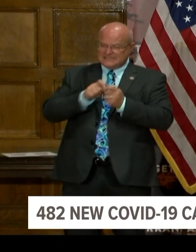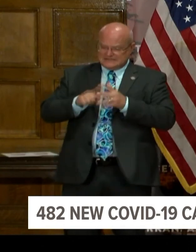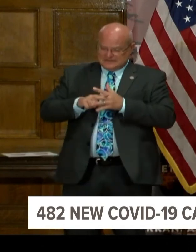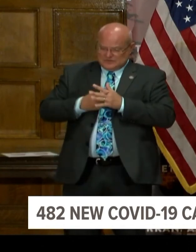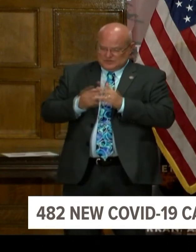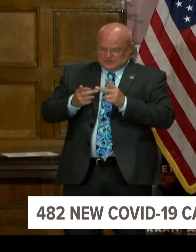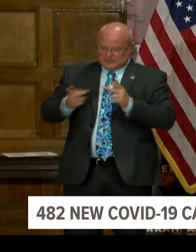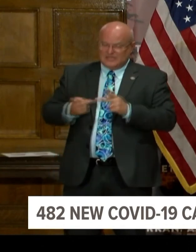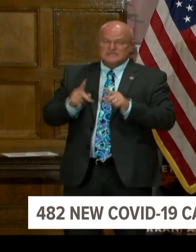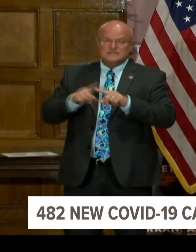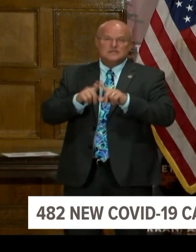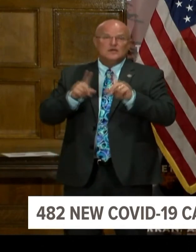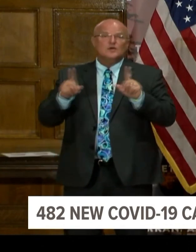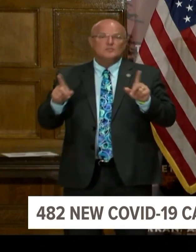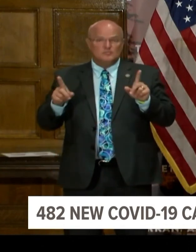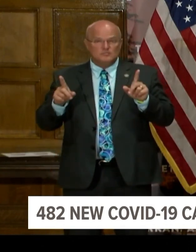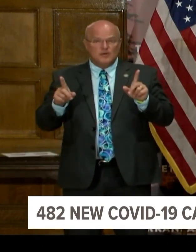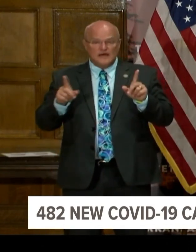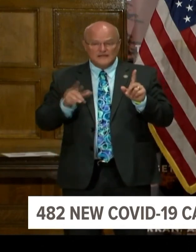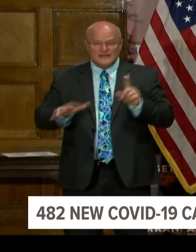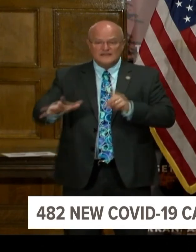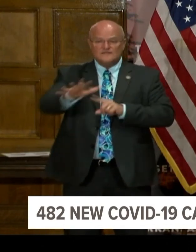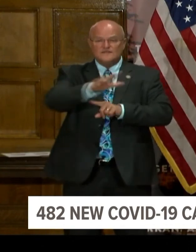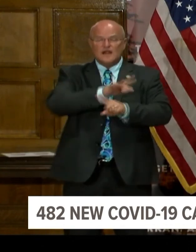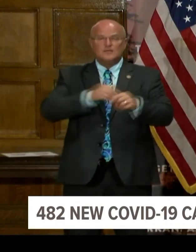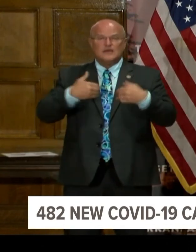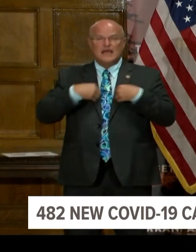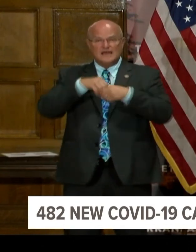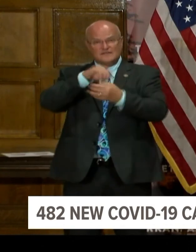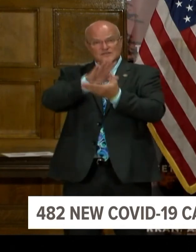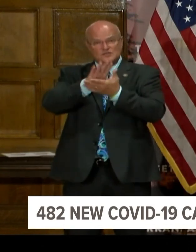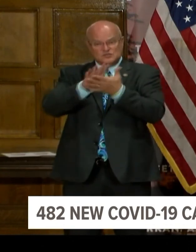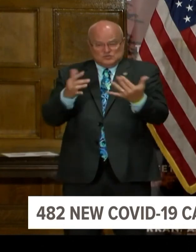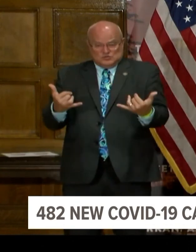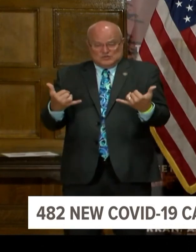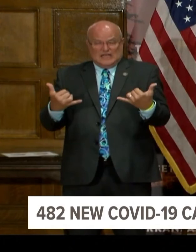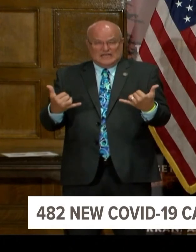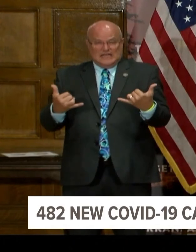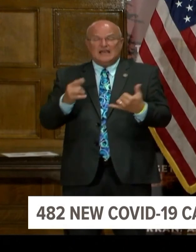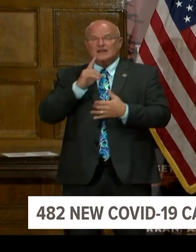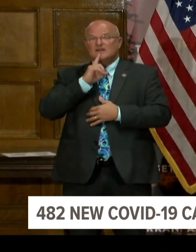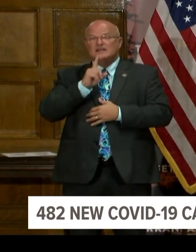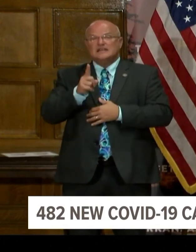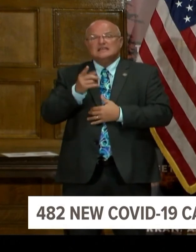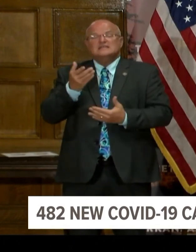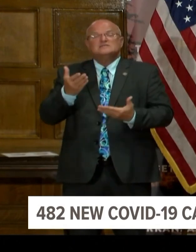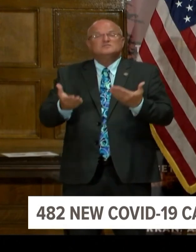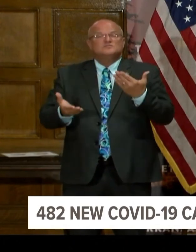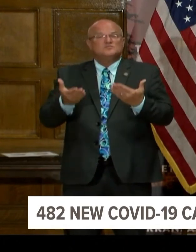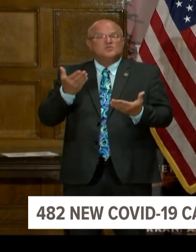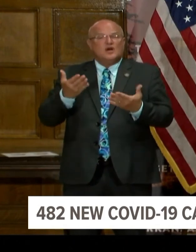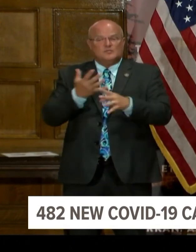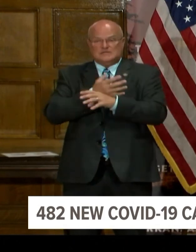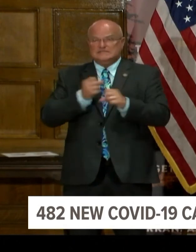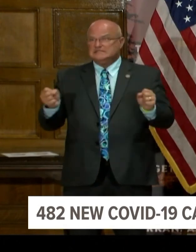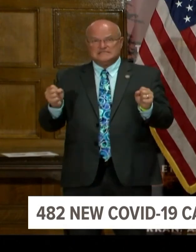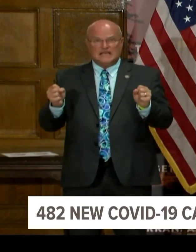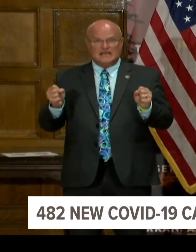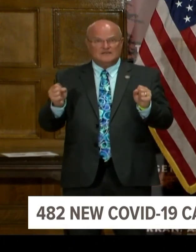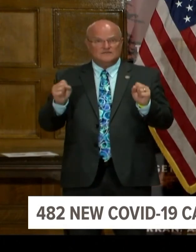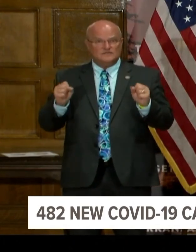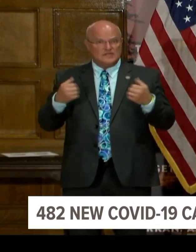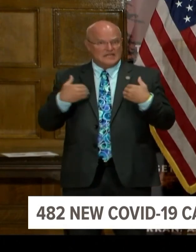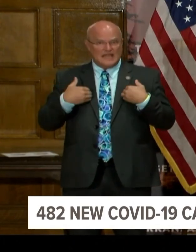origins, but the environment that we have in the school right now is probably as safe as you can